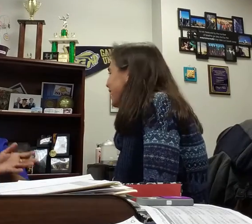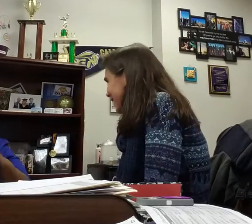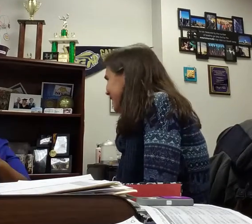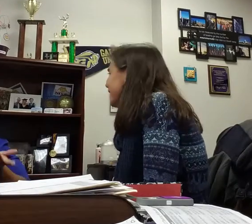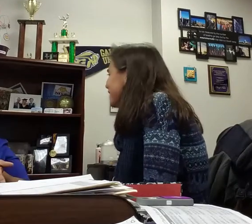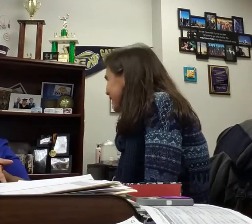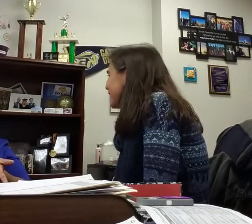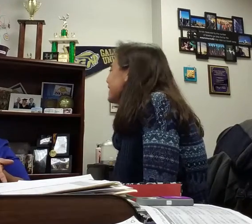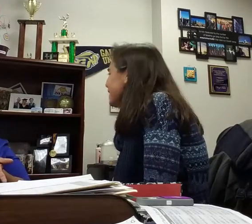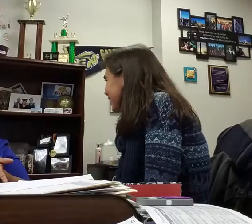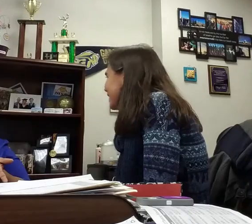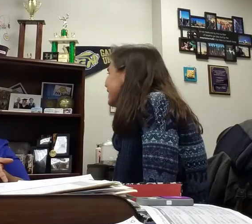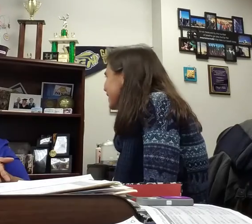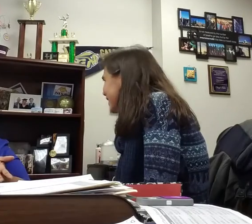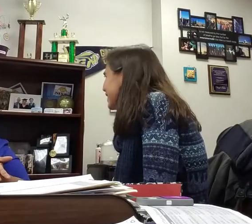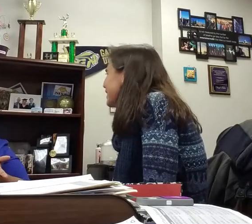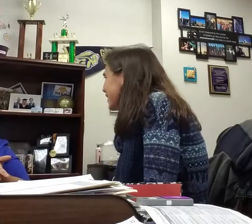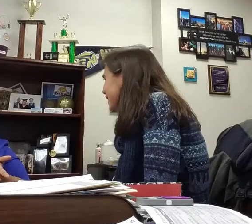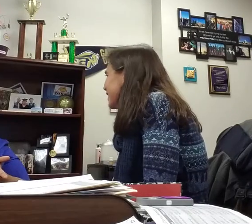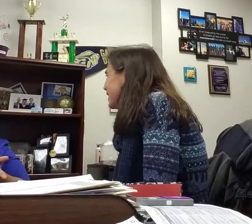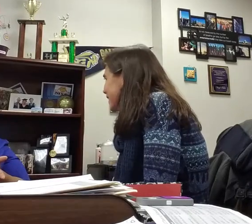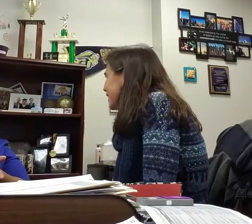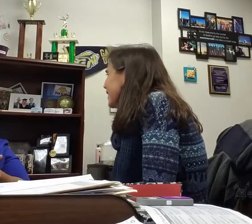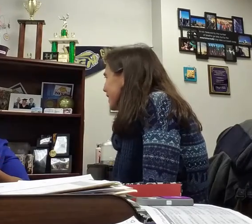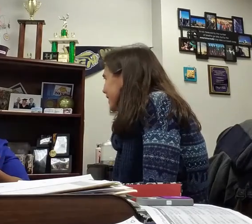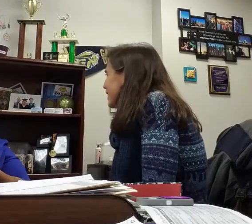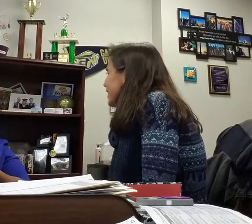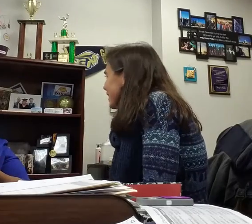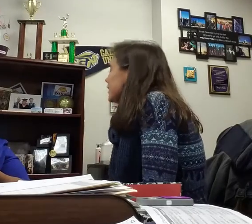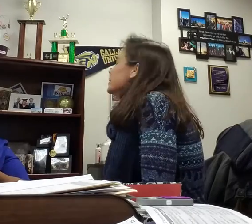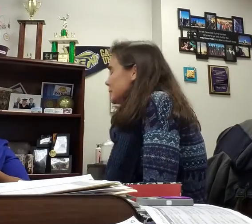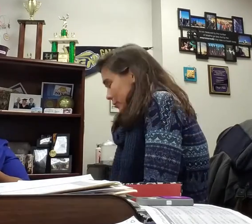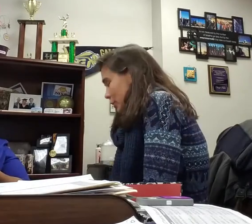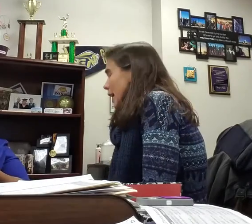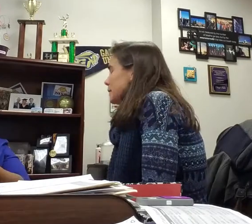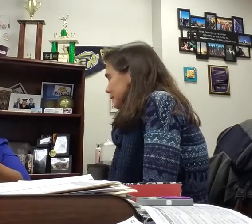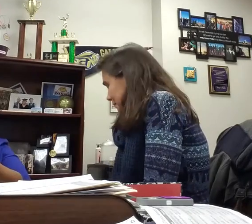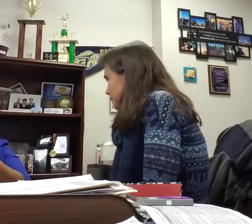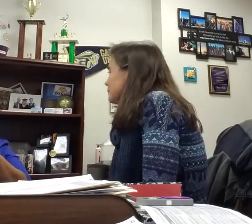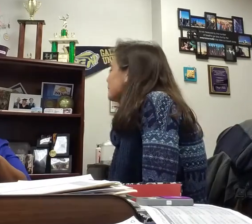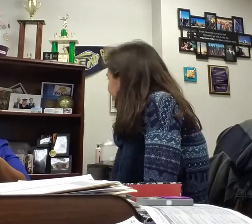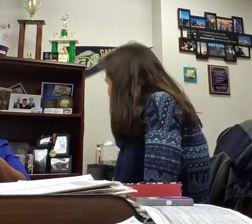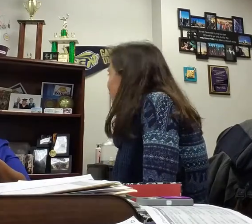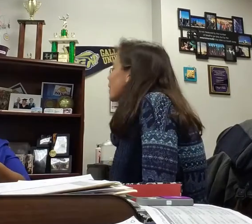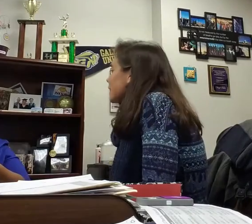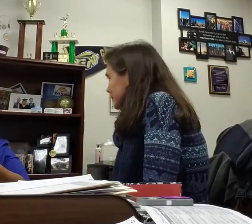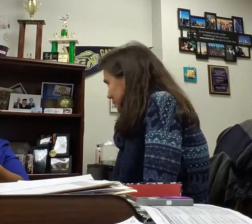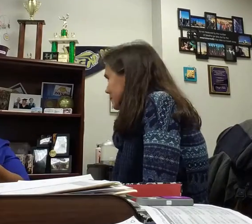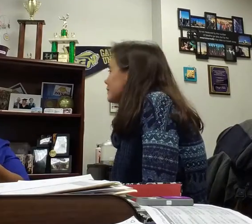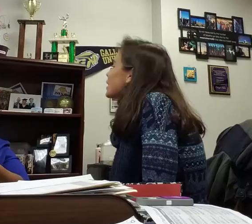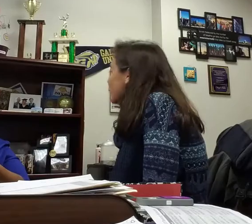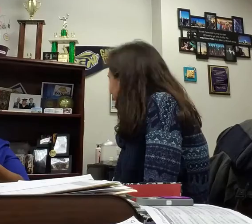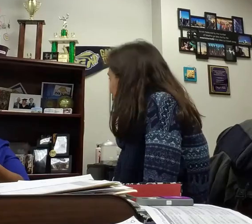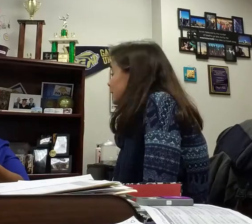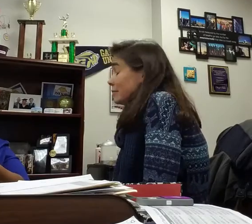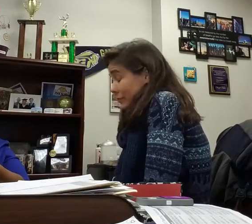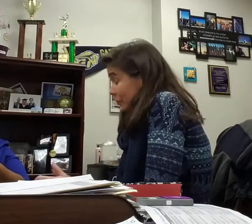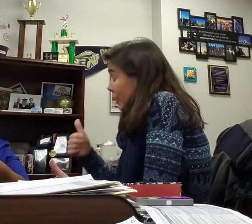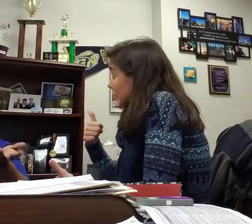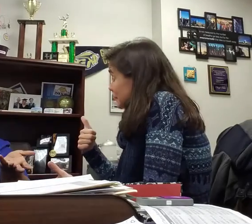And that was another reason I did, because they had the picture on the stream. Right. So I just kind of spelled the name and then kind of pointed to the stream, and then they saw